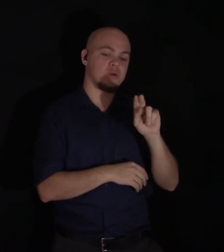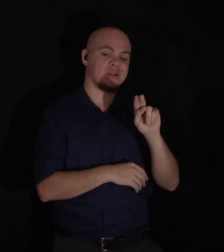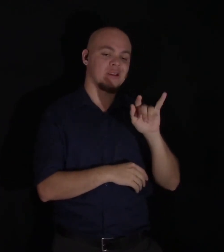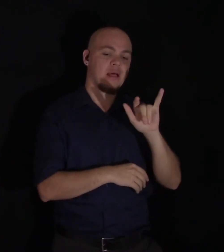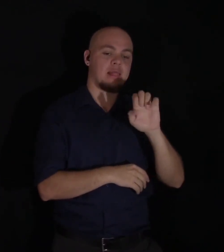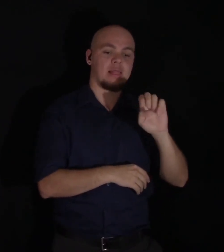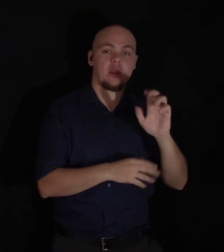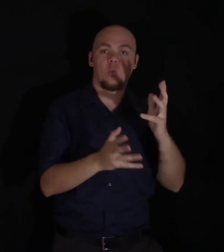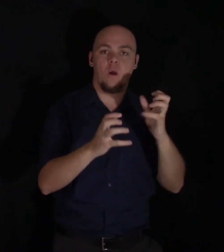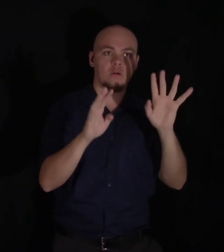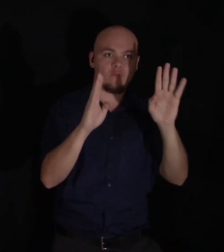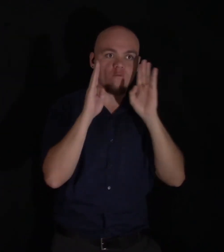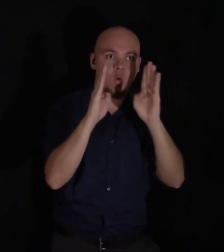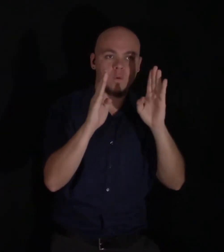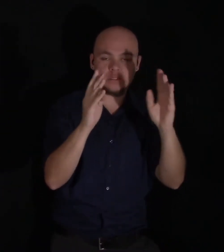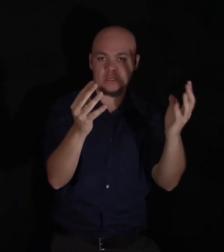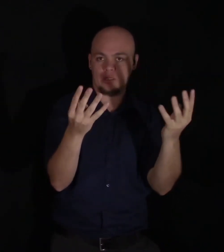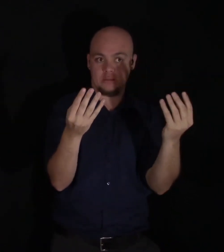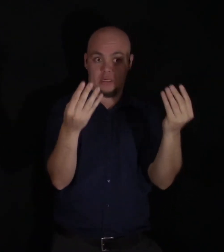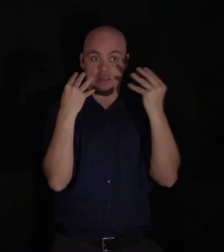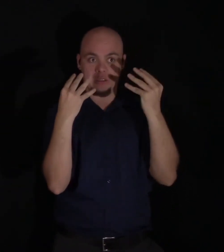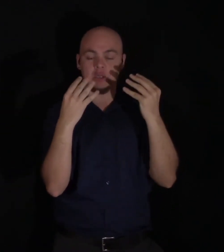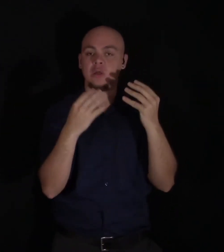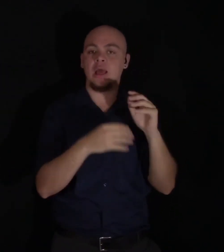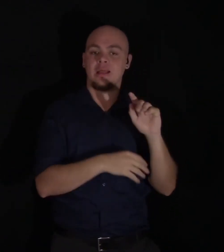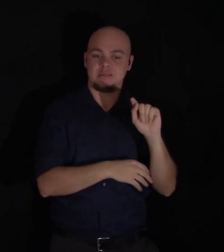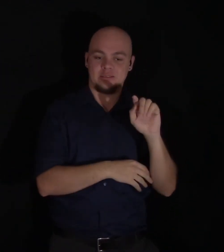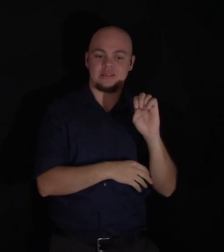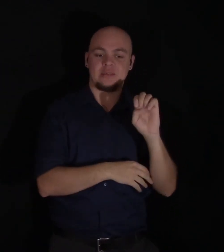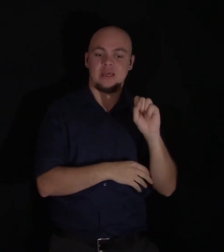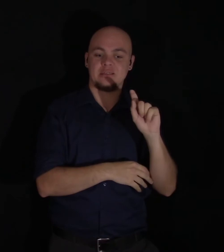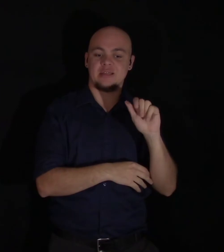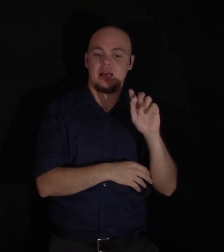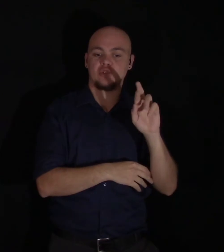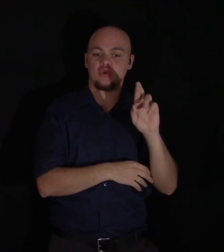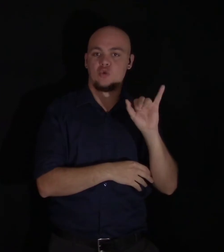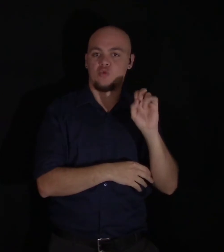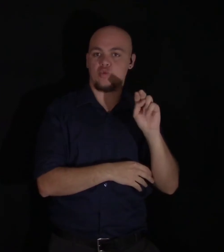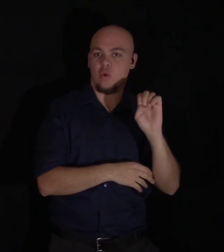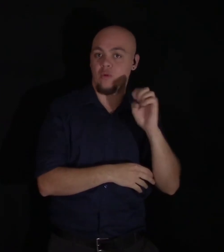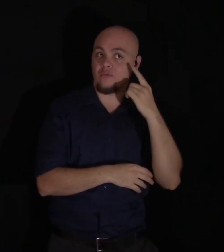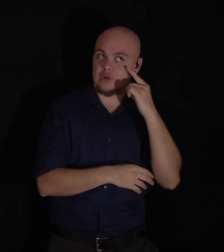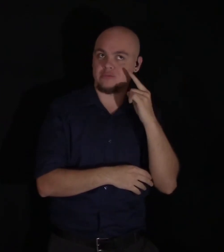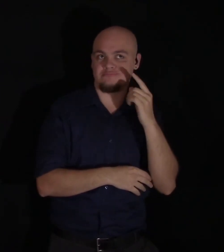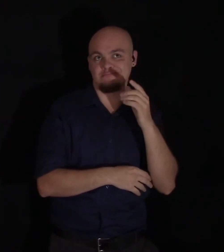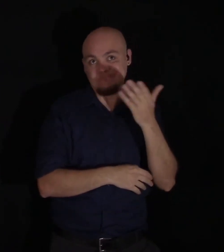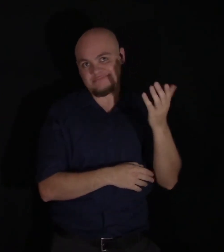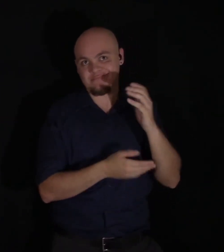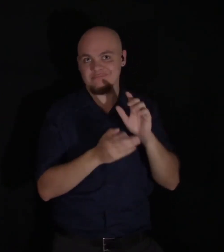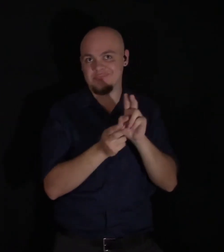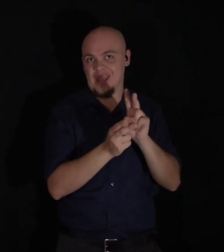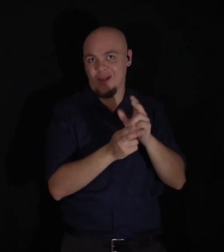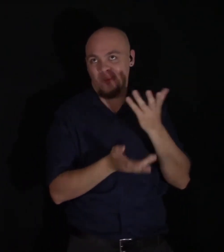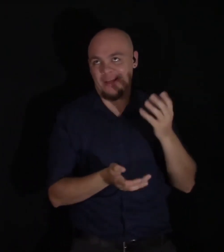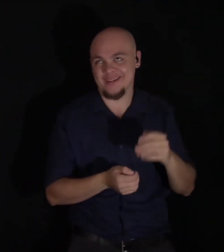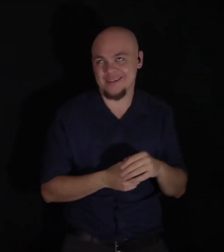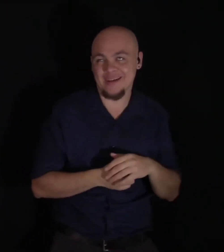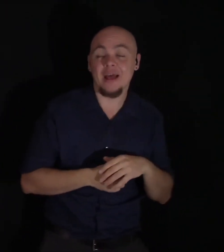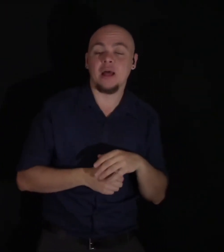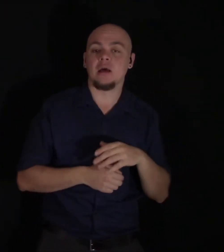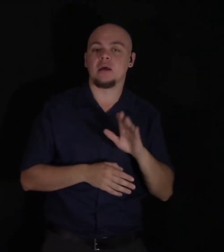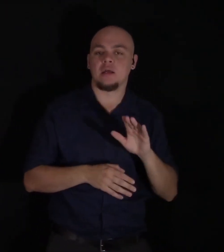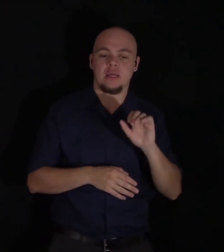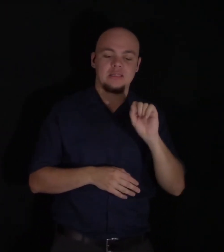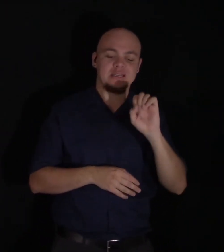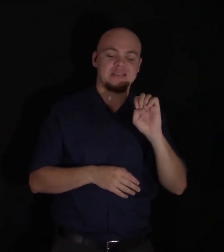attention, testosterone for you know what, and a distinct drop in serotonin so you can